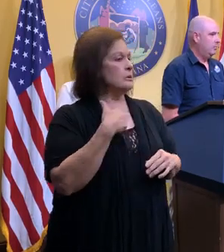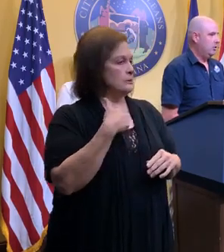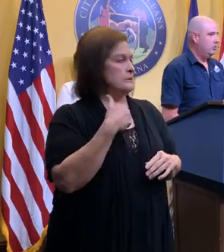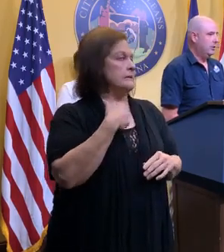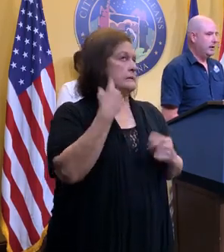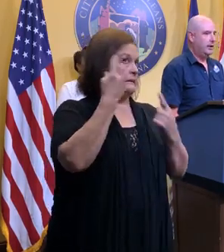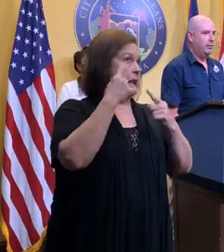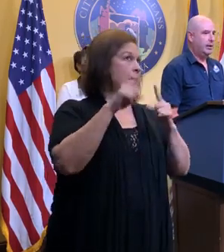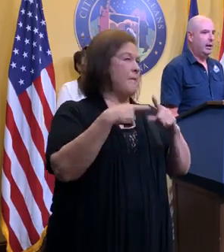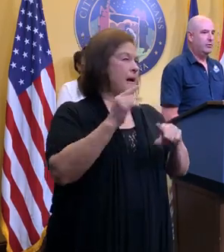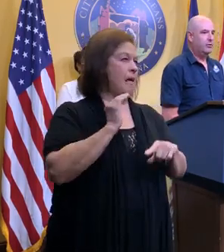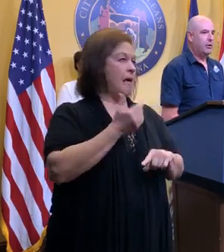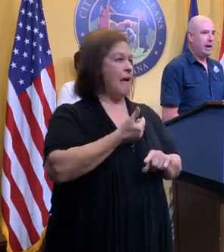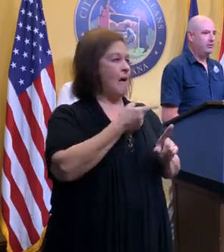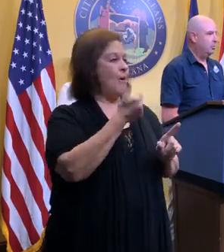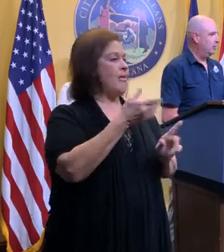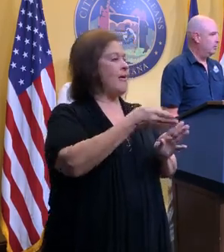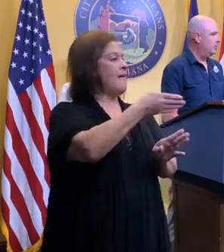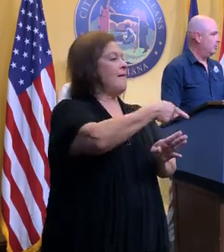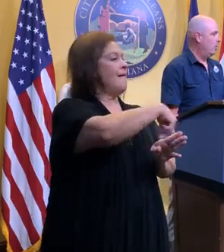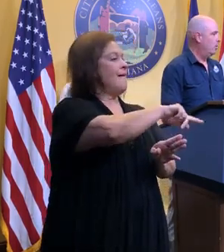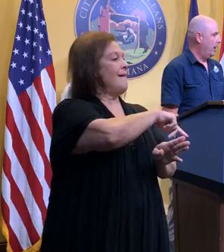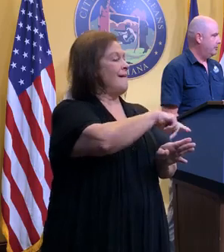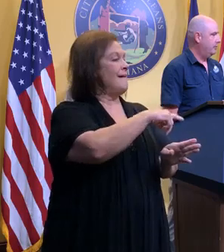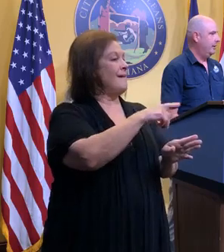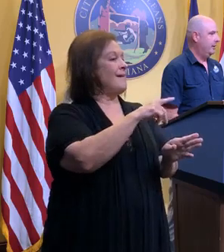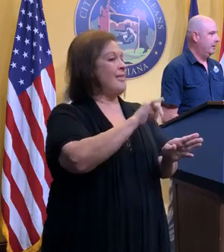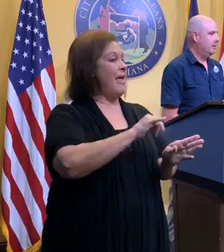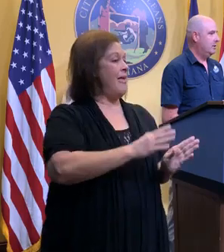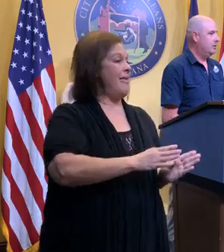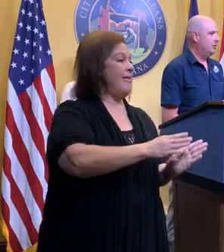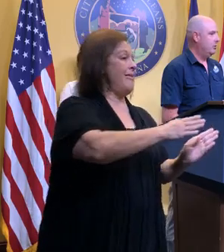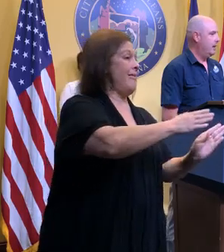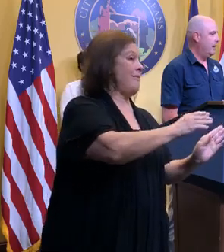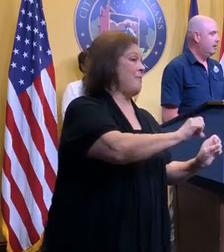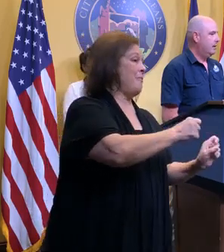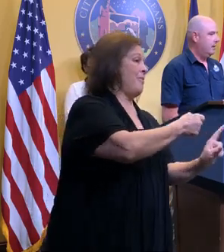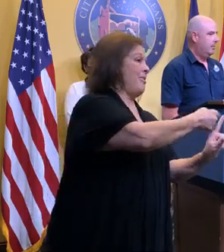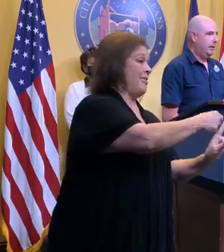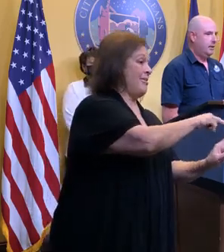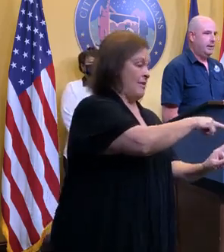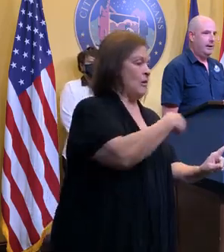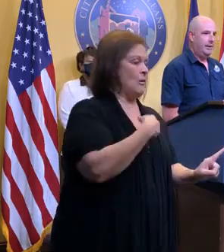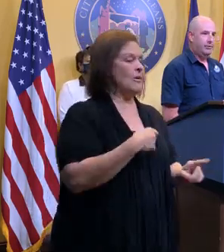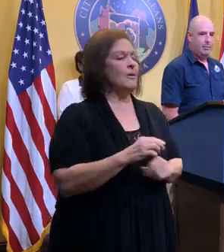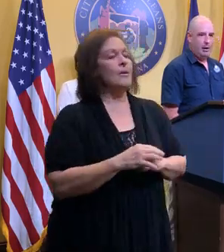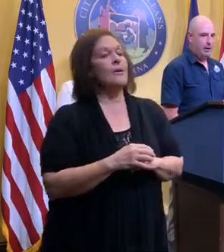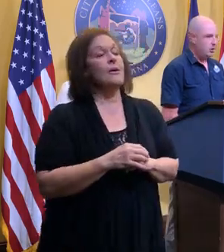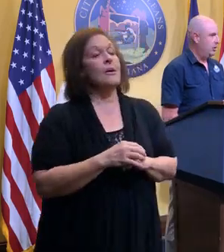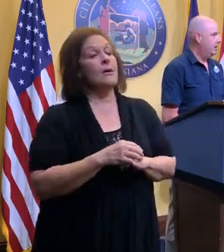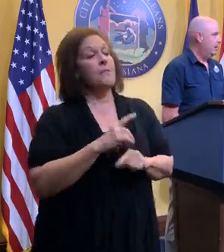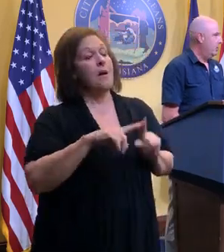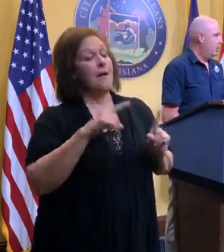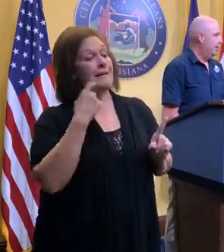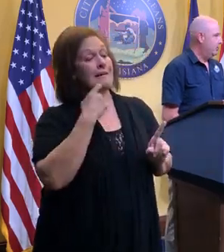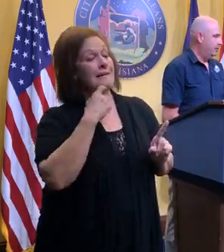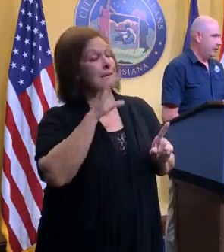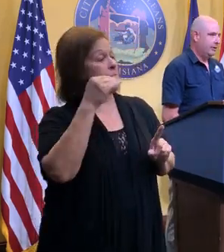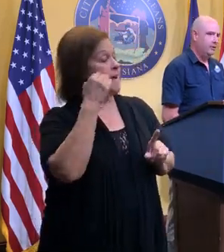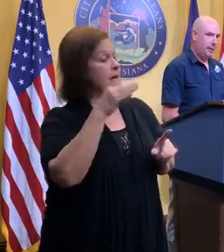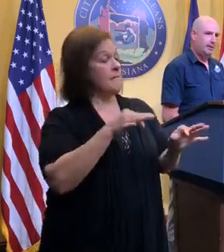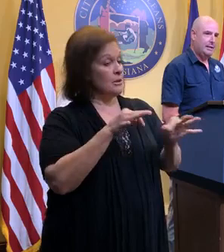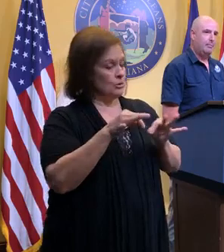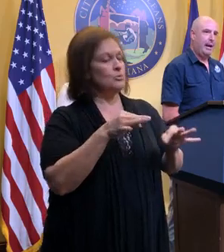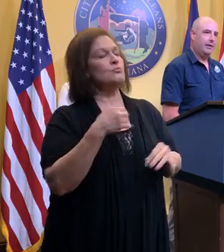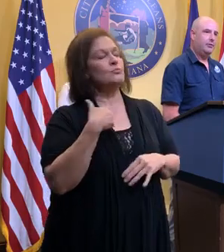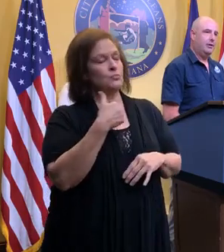neighbors, so we do really realize the track has moved a little bit more west and continues to do that. But as the mayor mentioned, we can